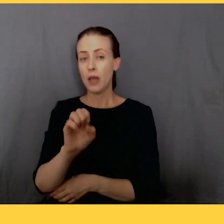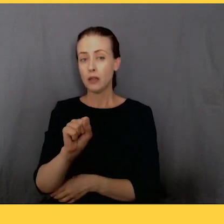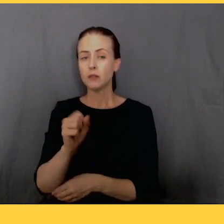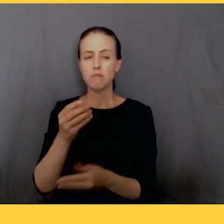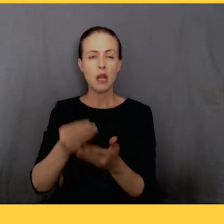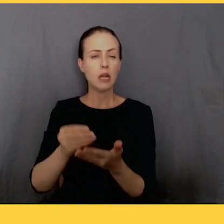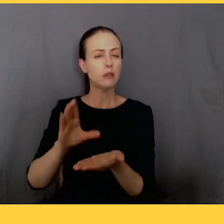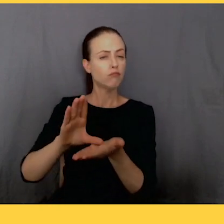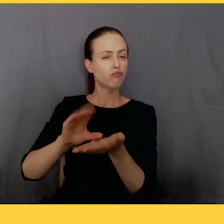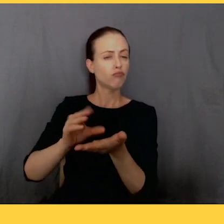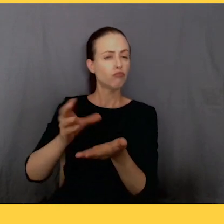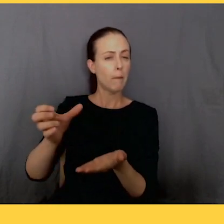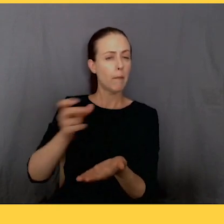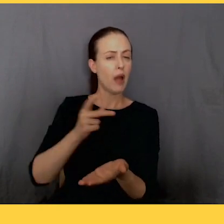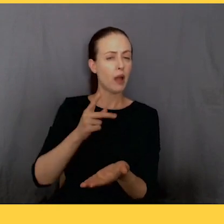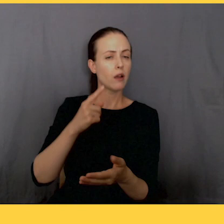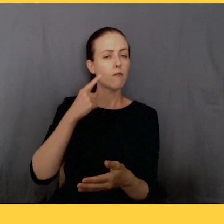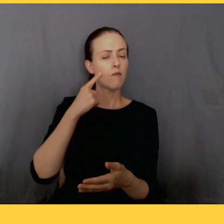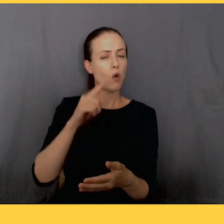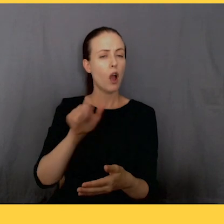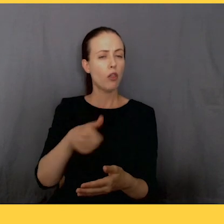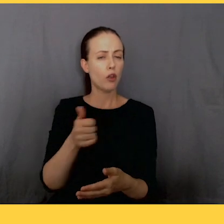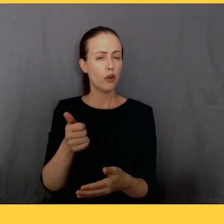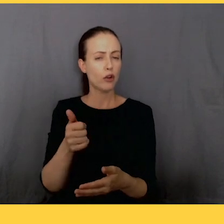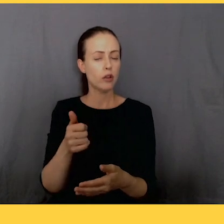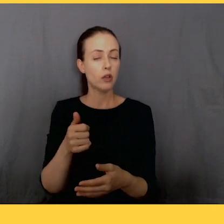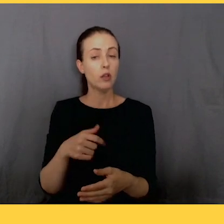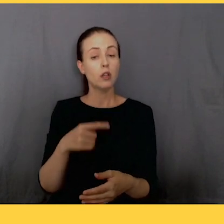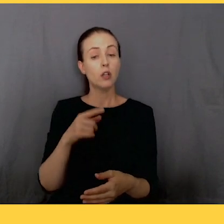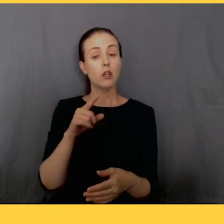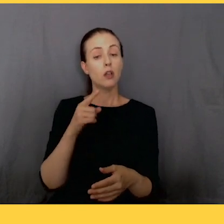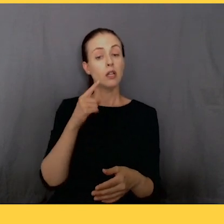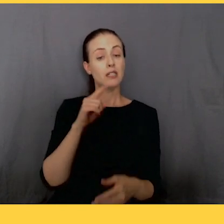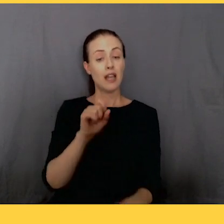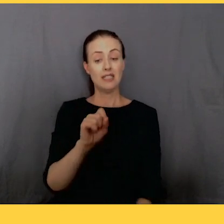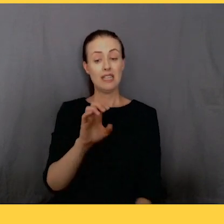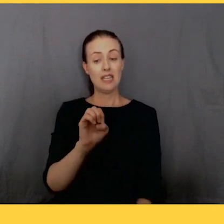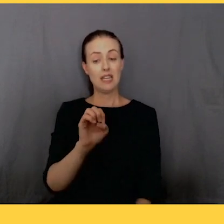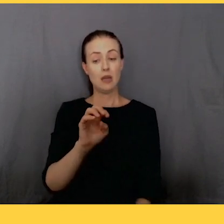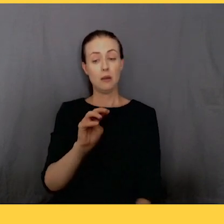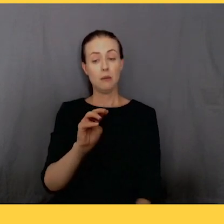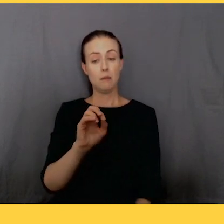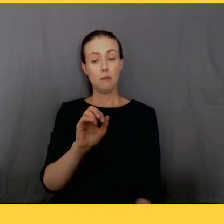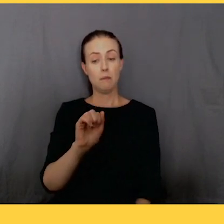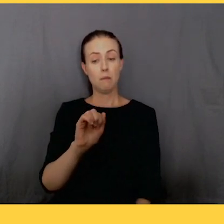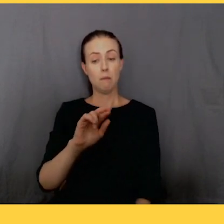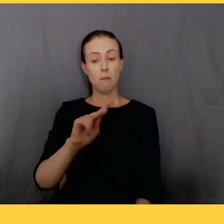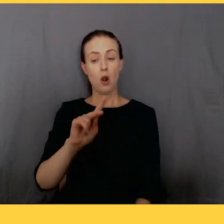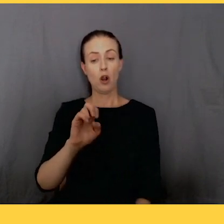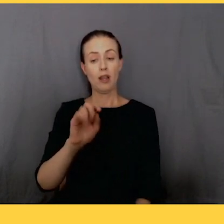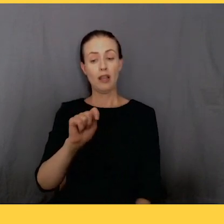it's called SC Marketplace, and you can find it by going to the website we gave you on